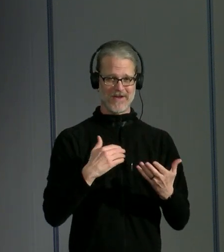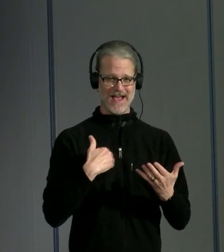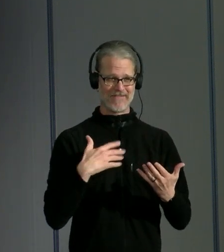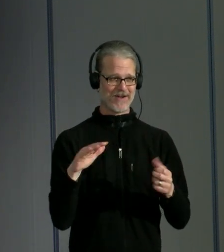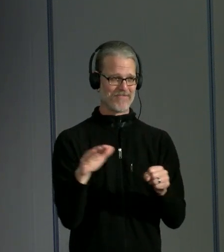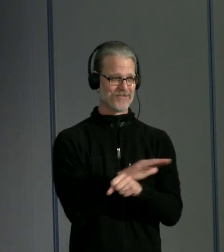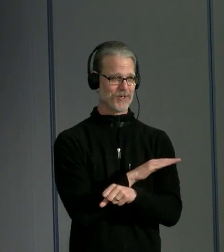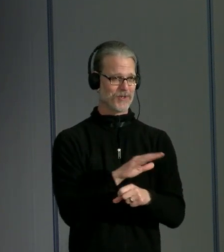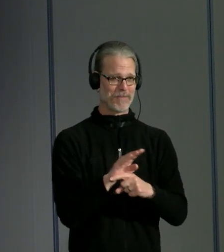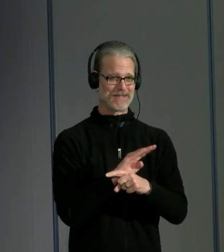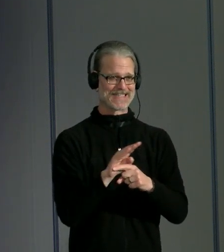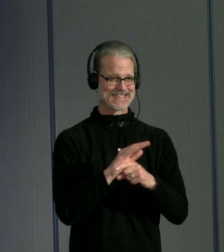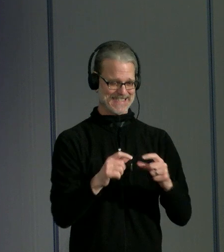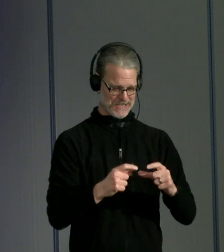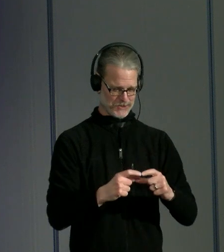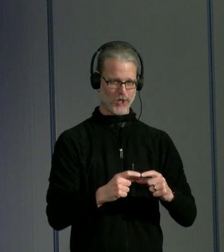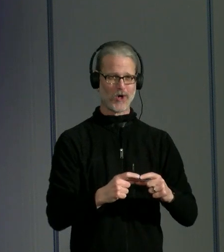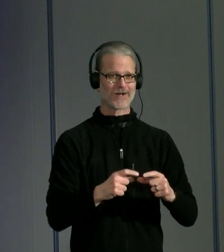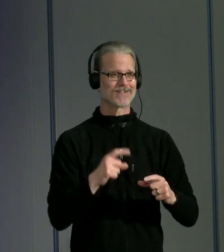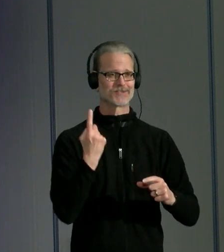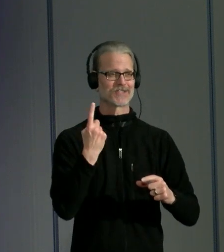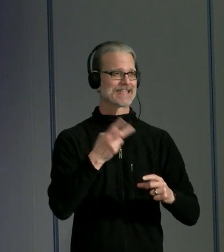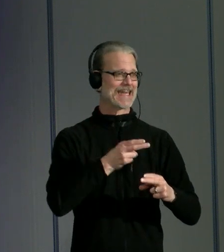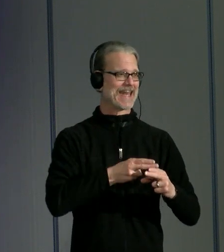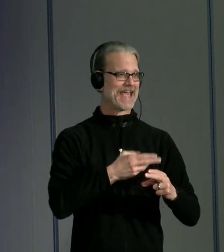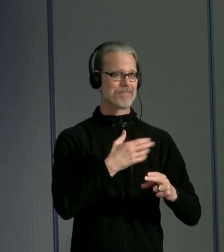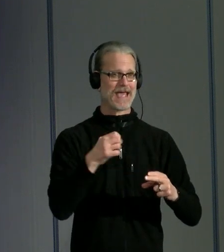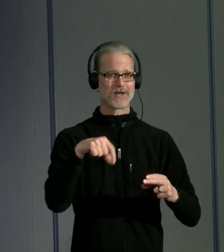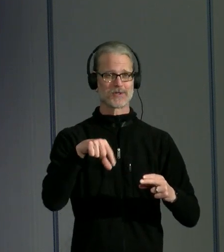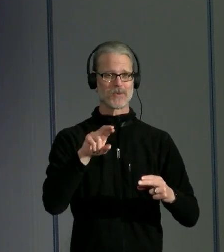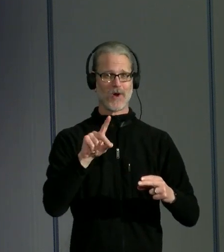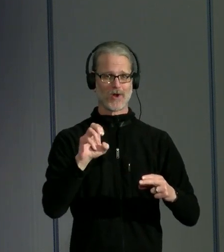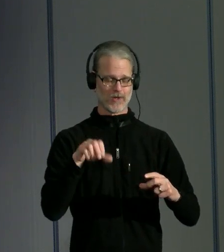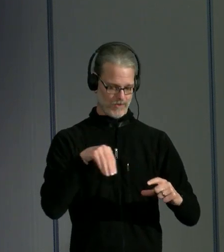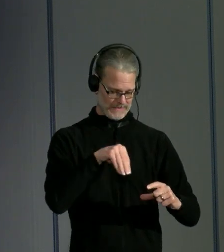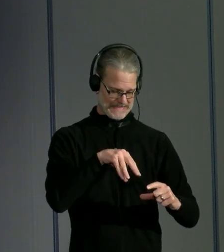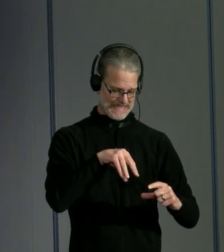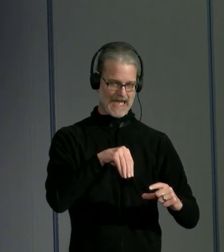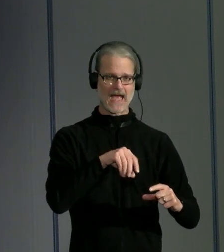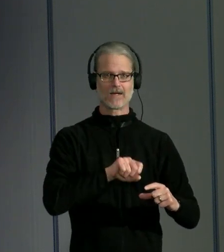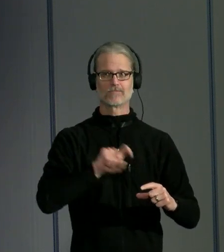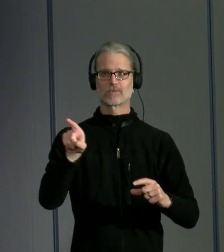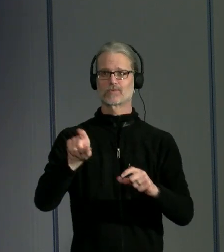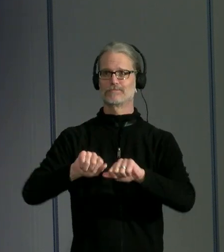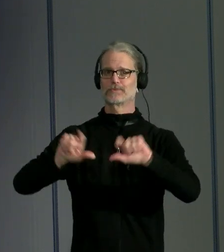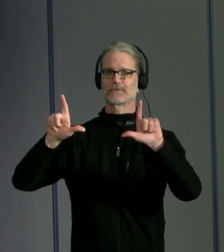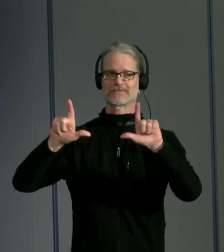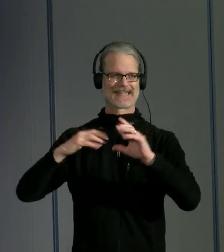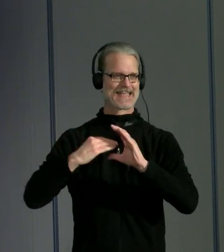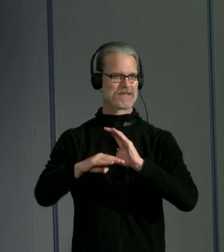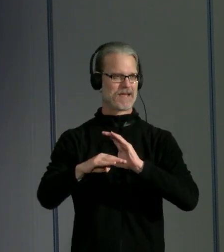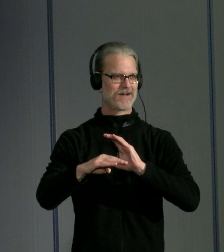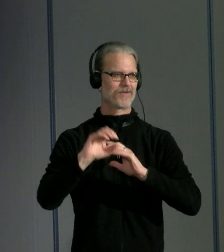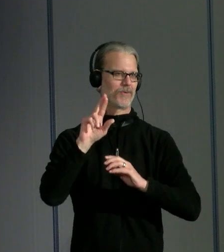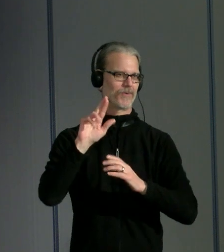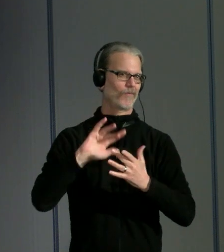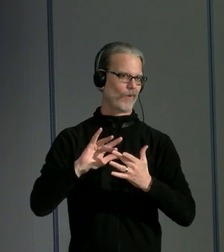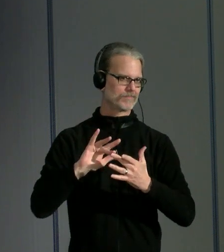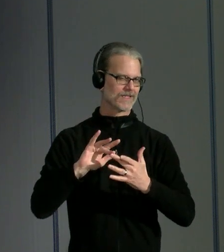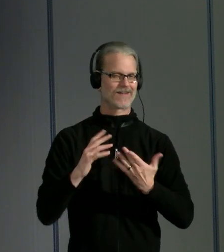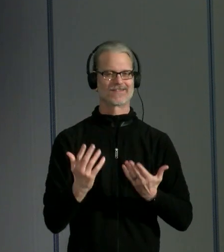contact information. It's often just their name and a QR code where you scan it, and that takes you to either emailing them or their